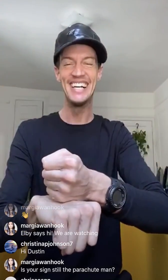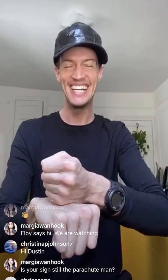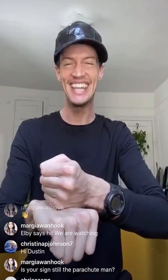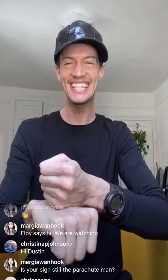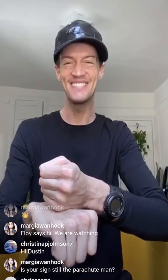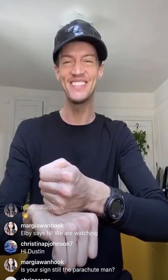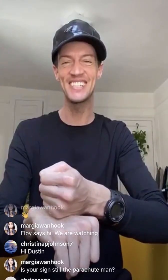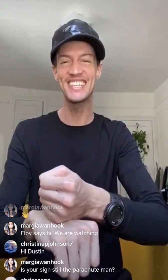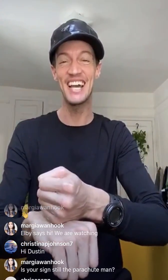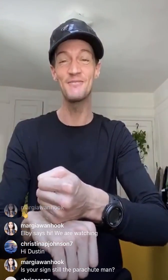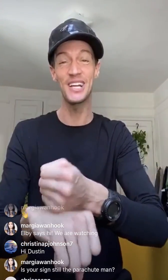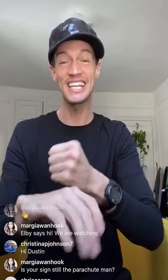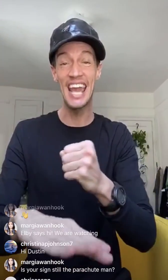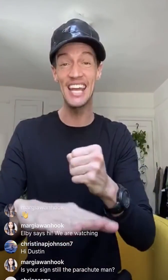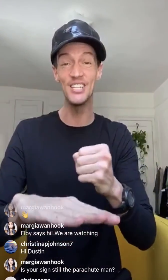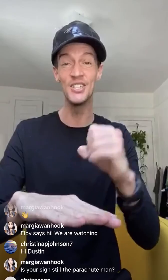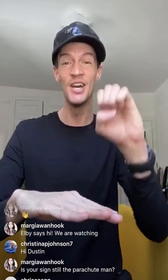word is establish or found it.